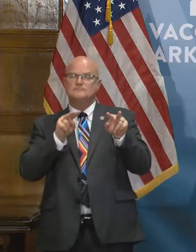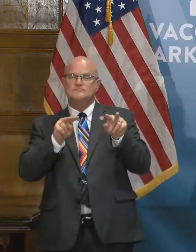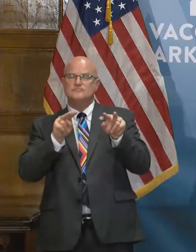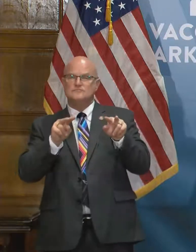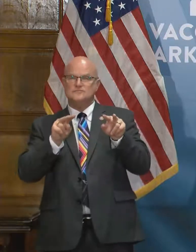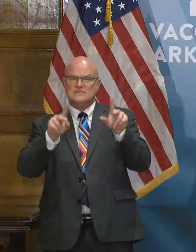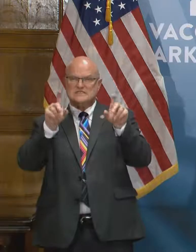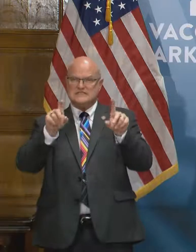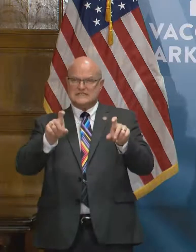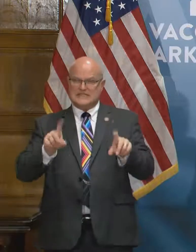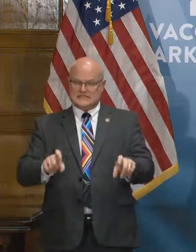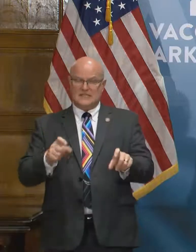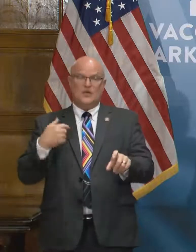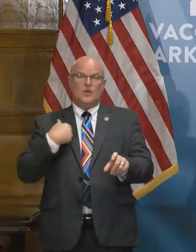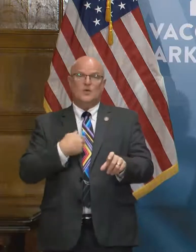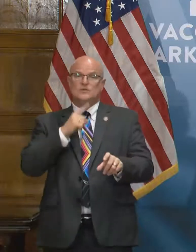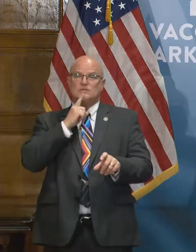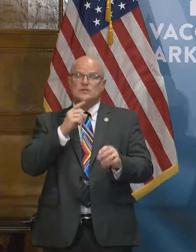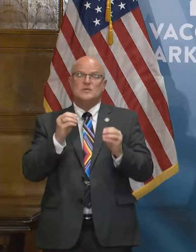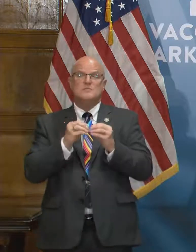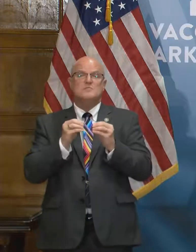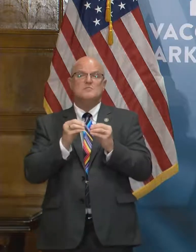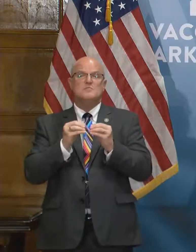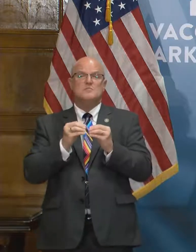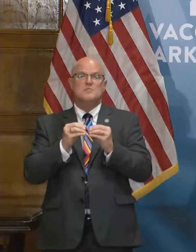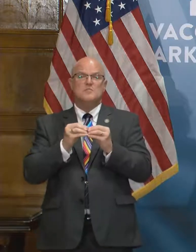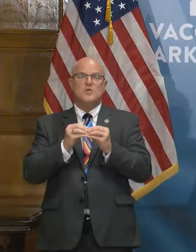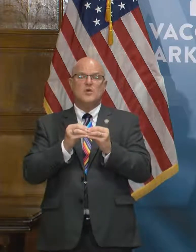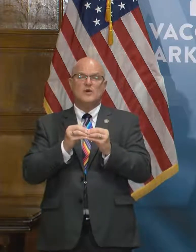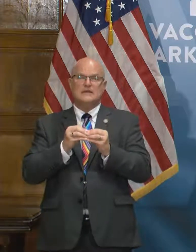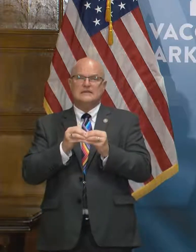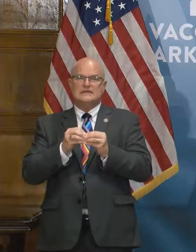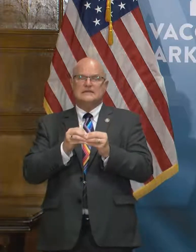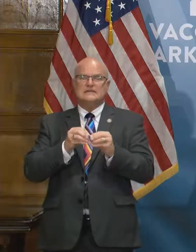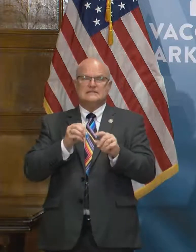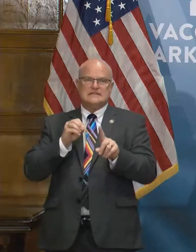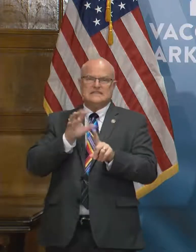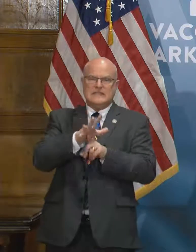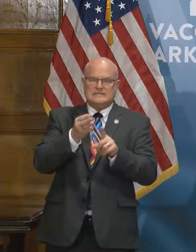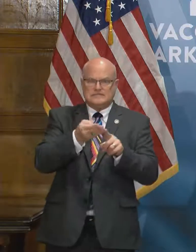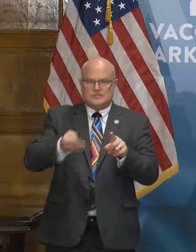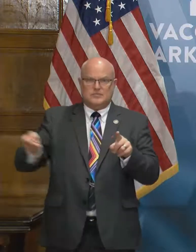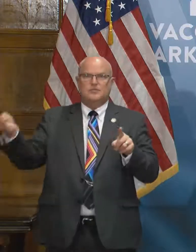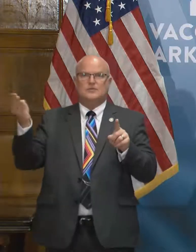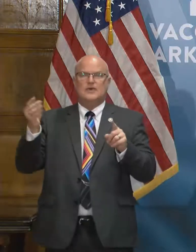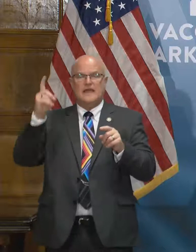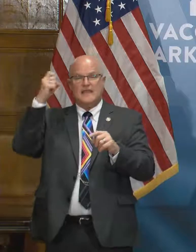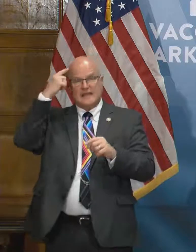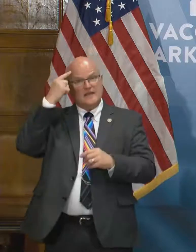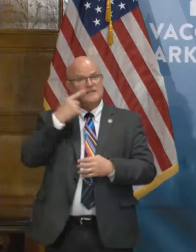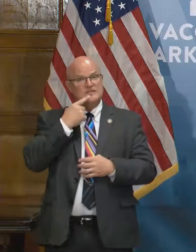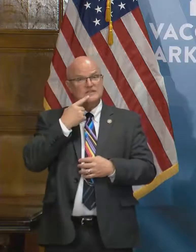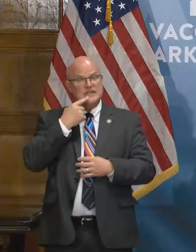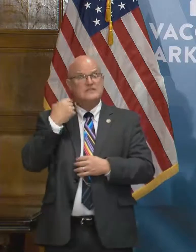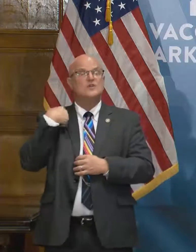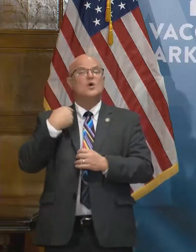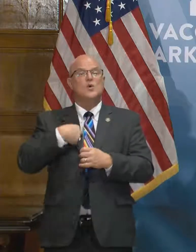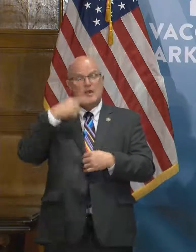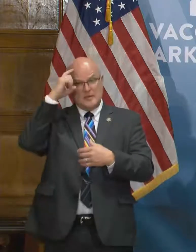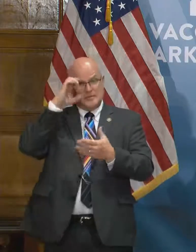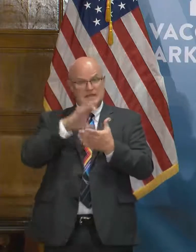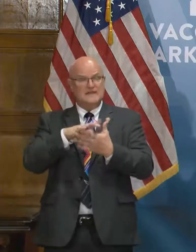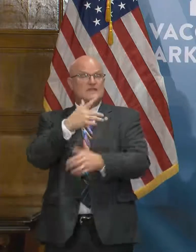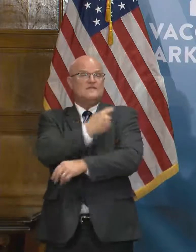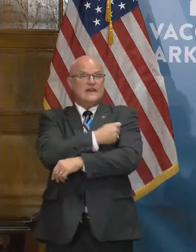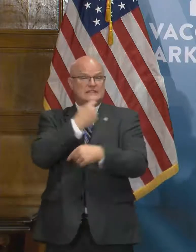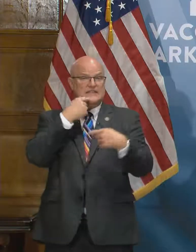it. We are concerned that this could be more contagious than the current variant, and as the Governor pointed out, we believe that our